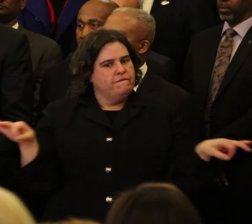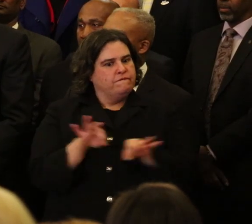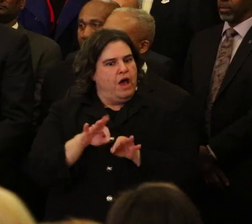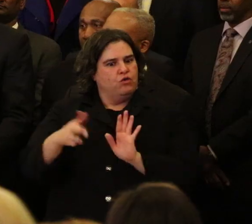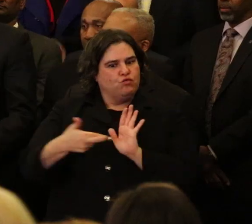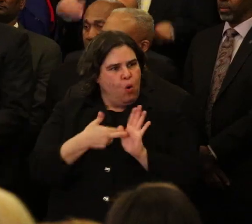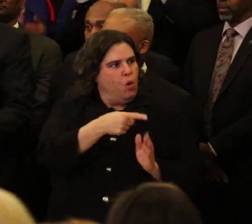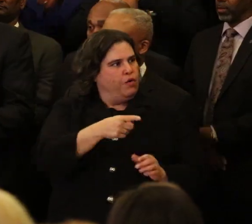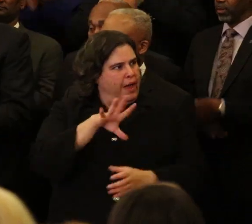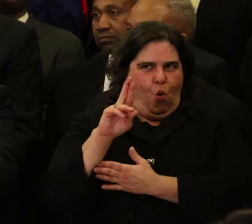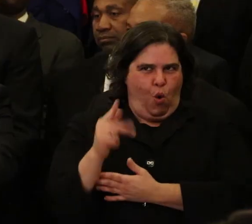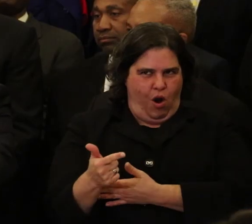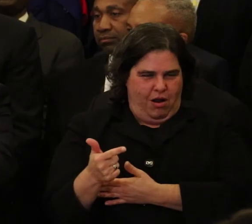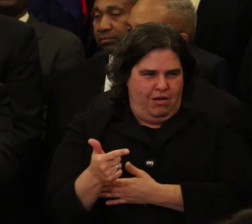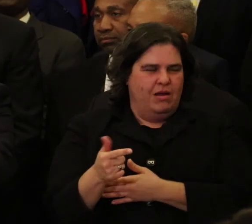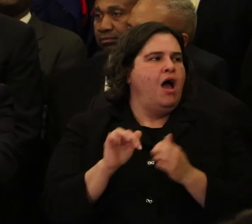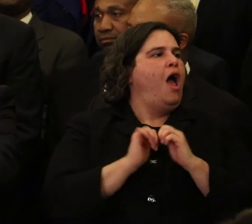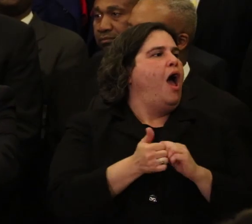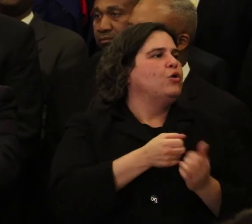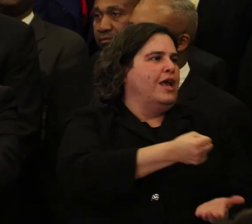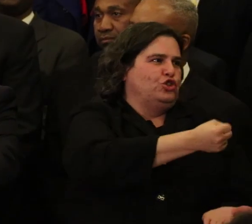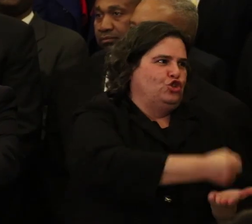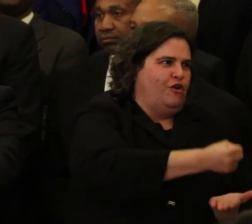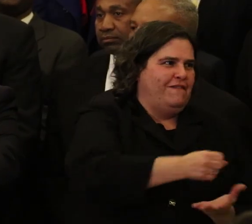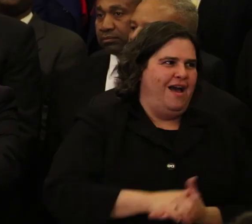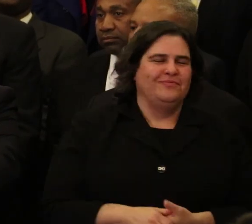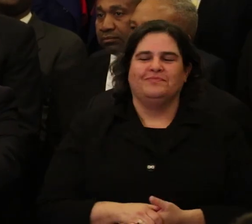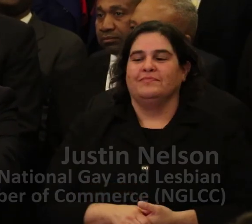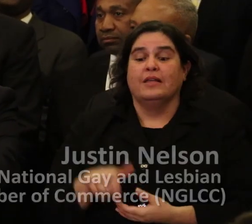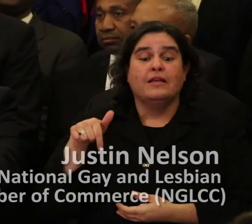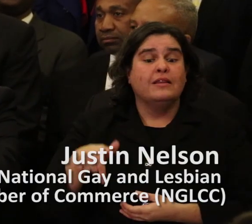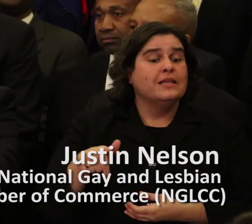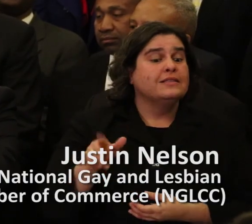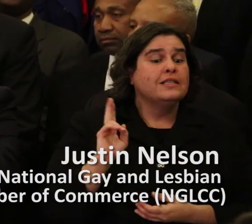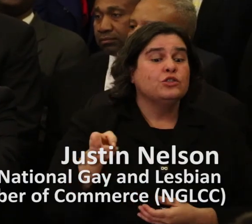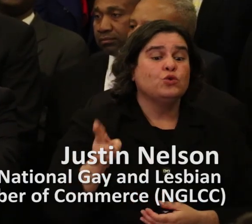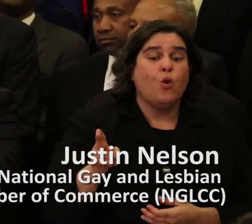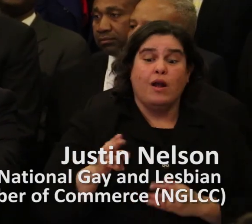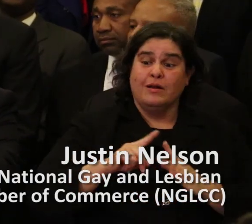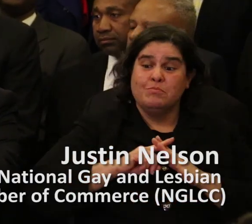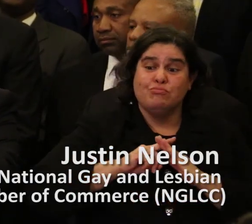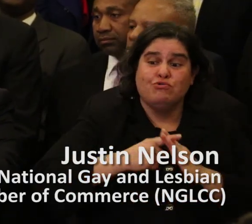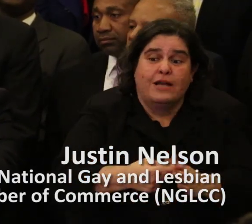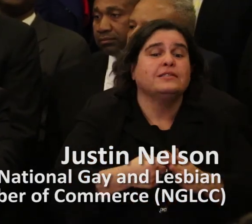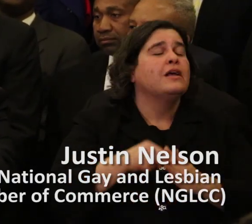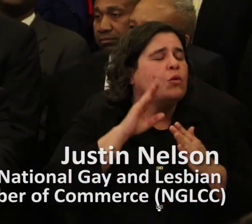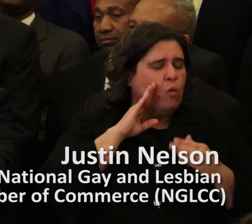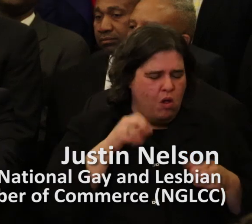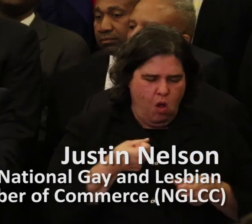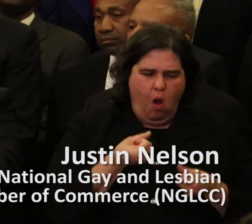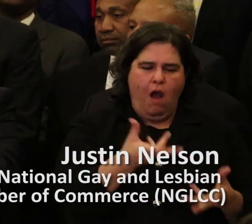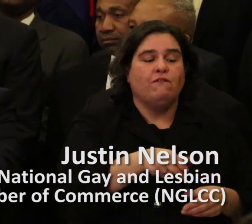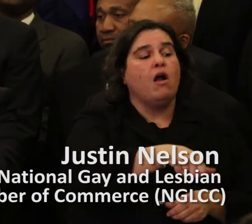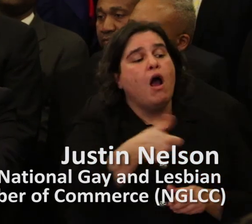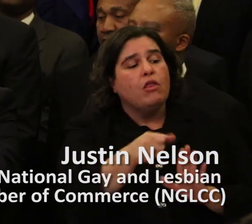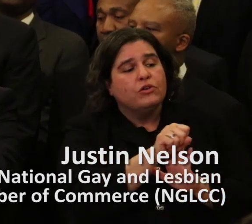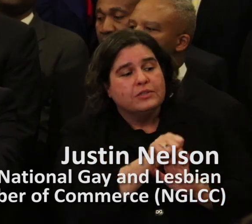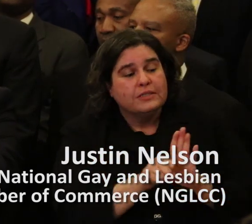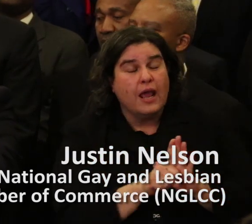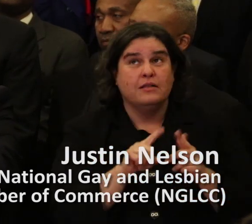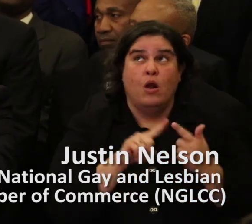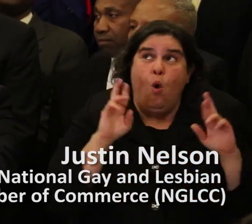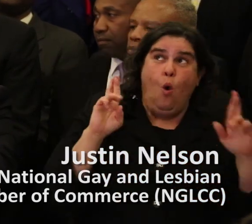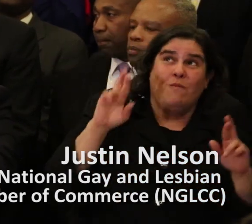business community. This historic precedent will offer other states and hopefully our federal government